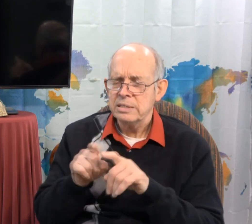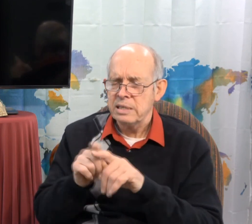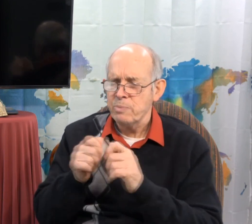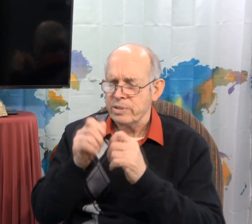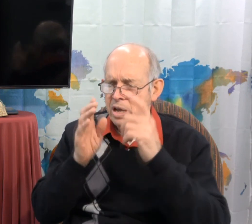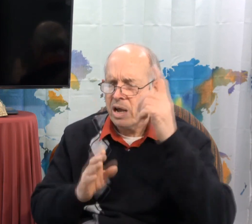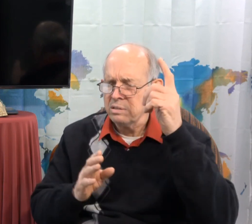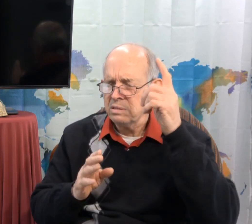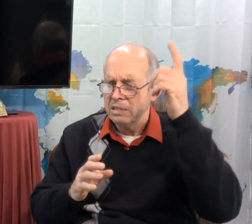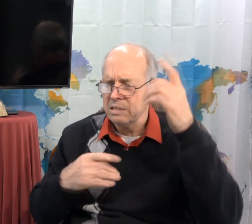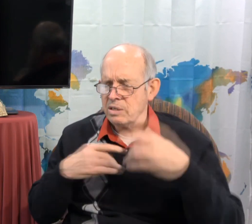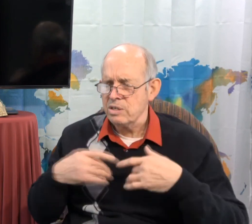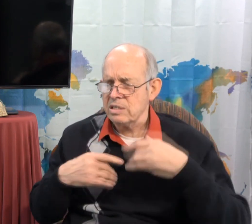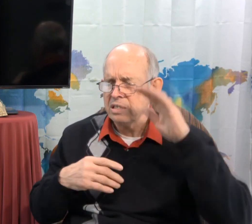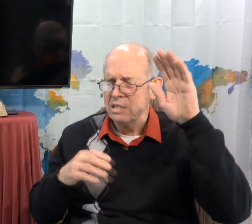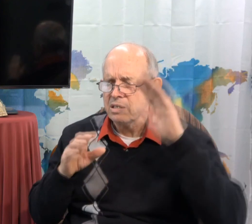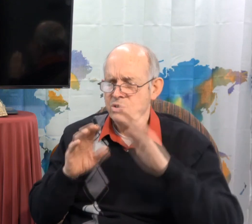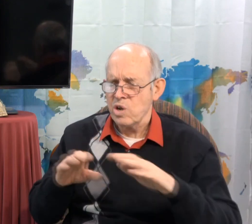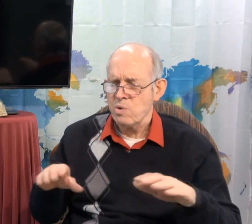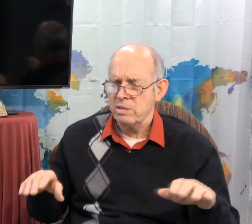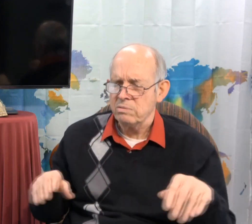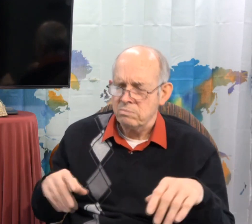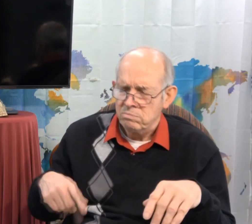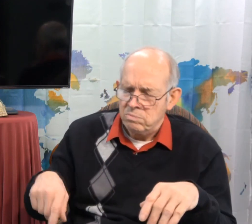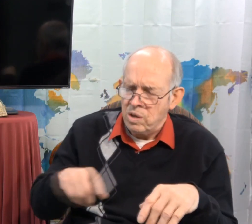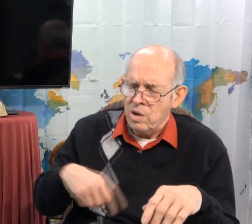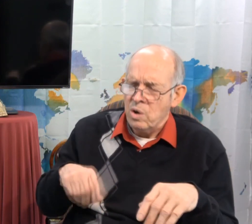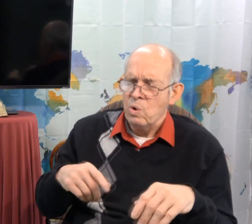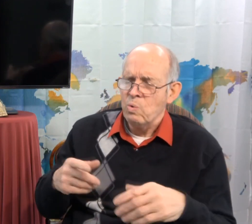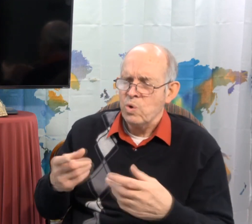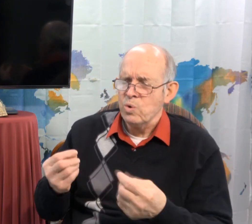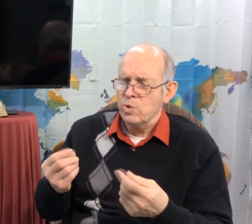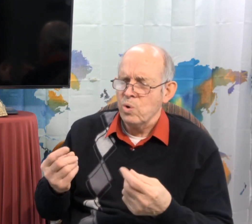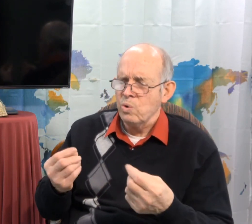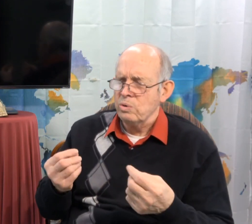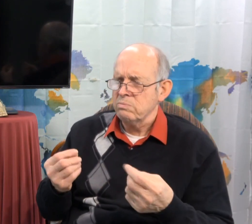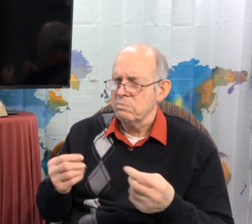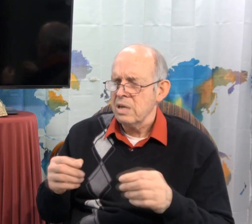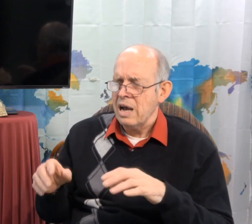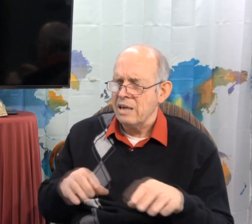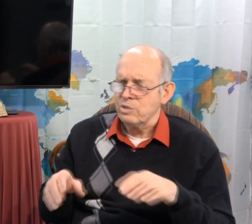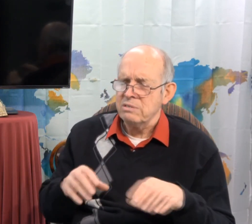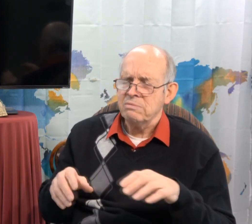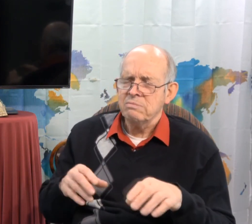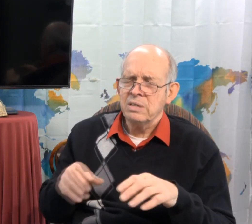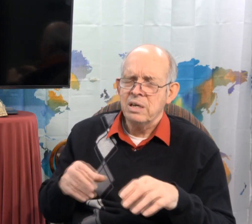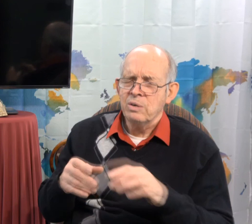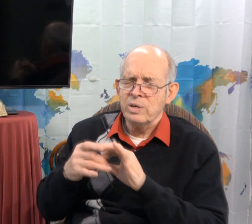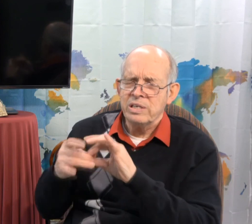Same with God receiving the sharing. We go do action,